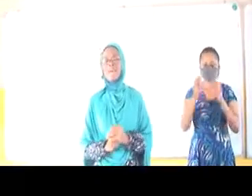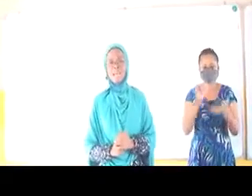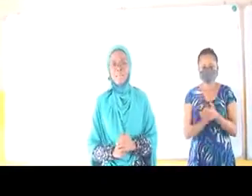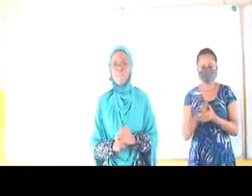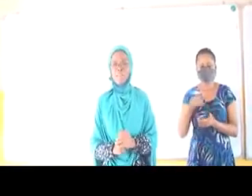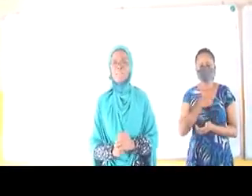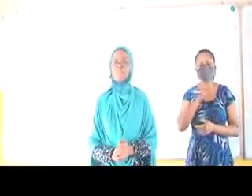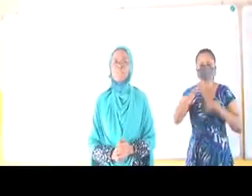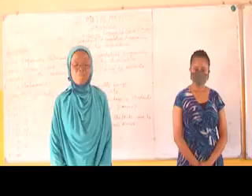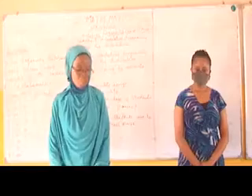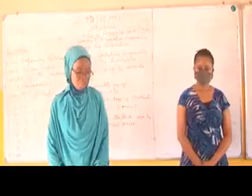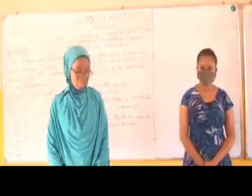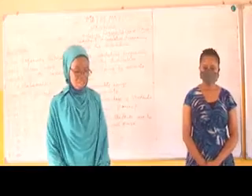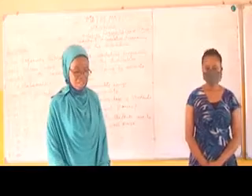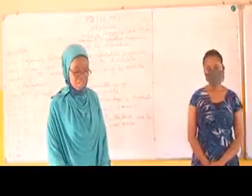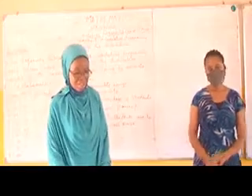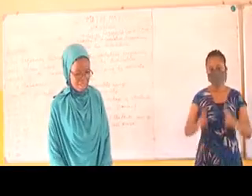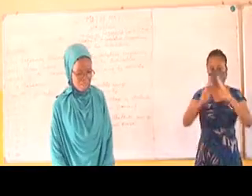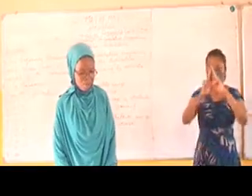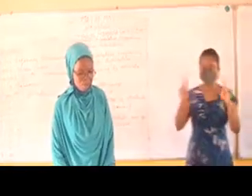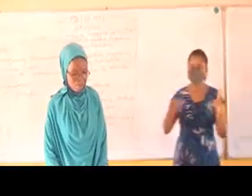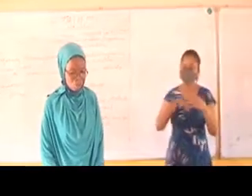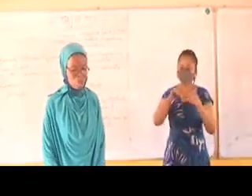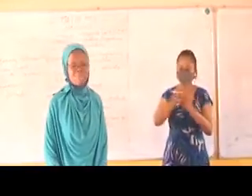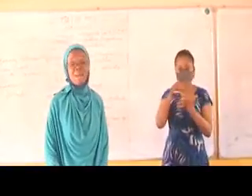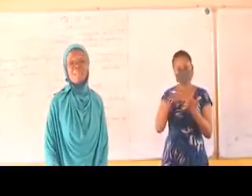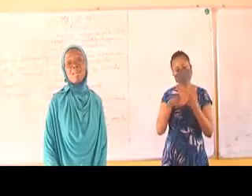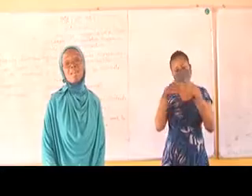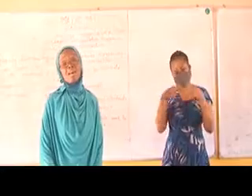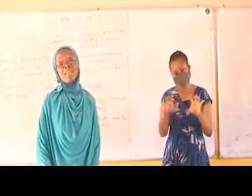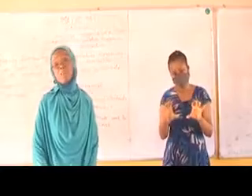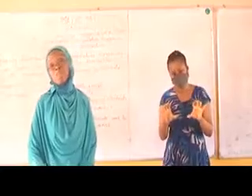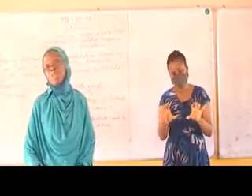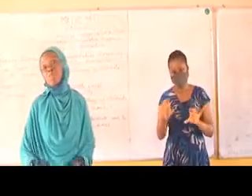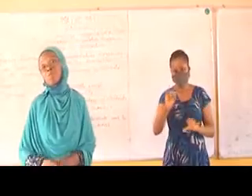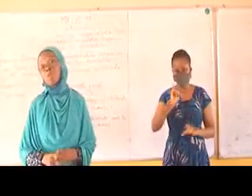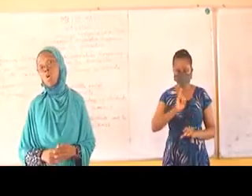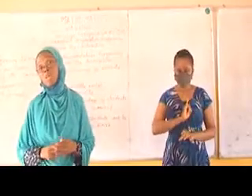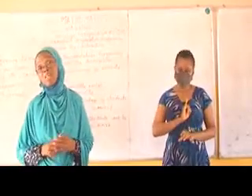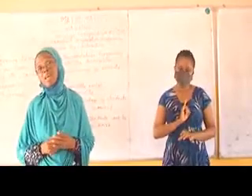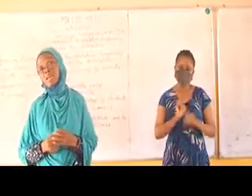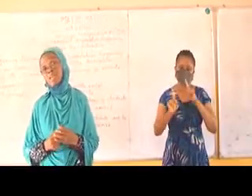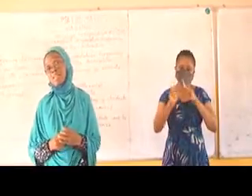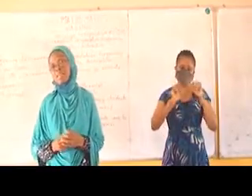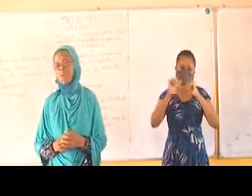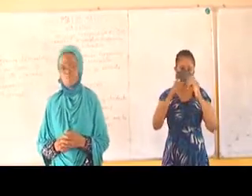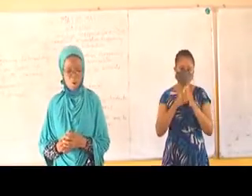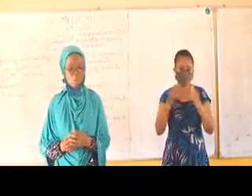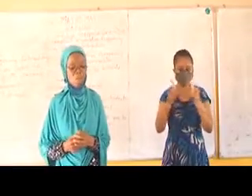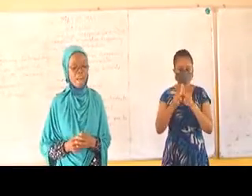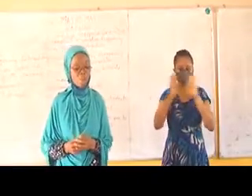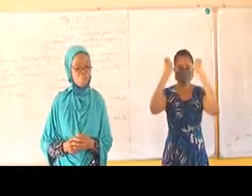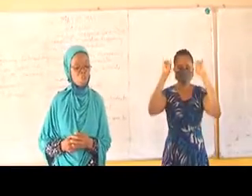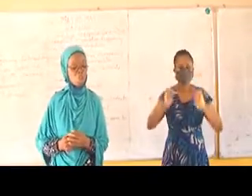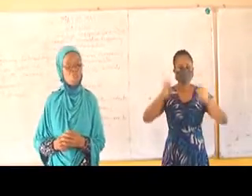a standard question. So this class, I refer to it as an examination-focused class,